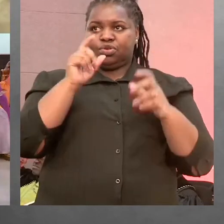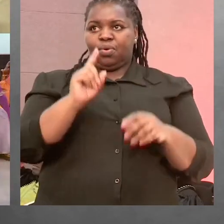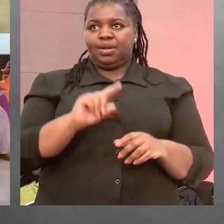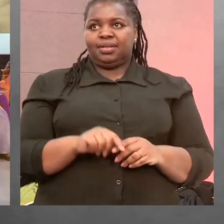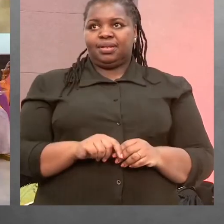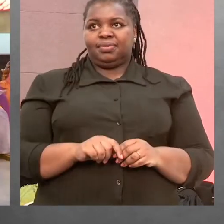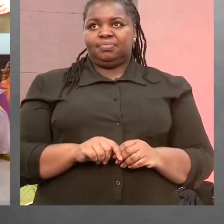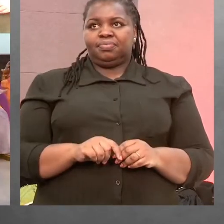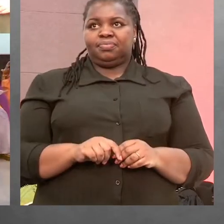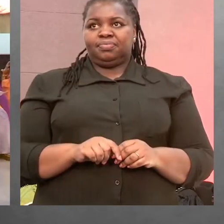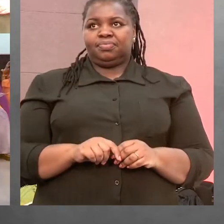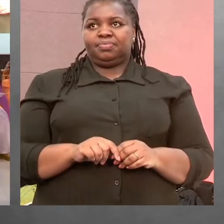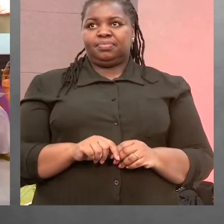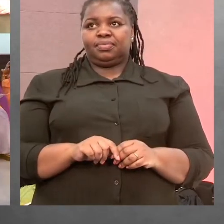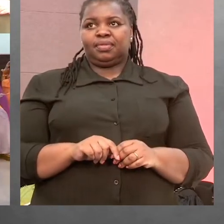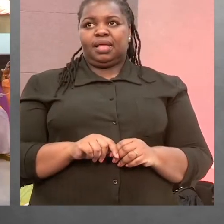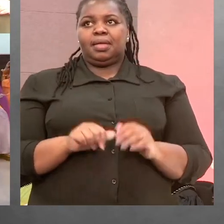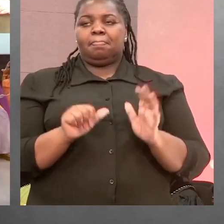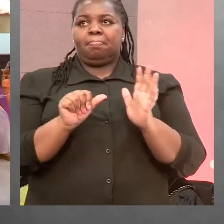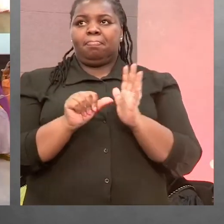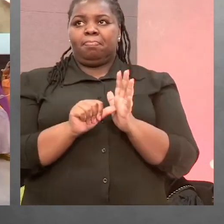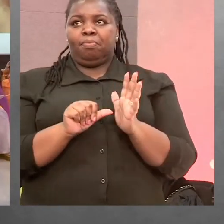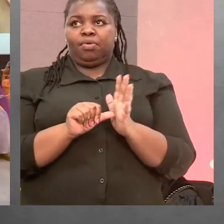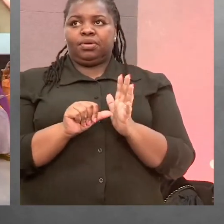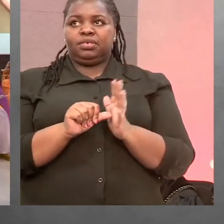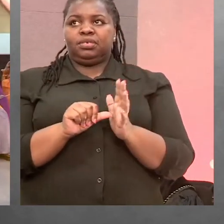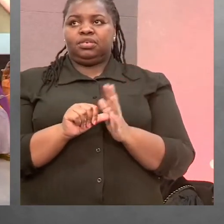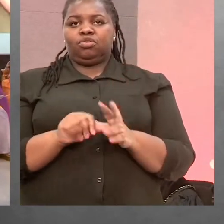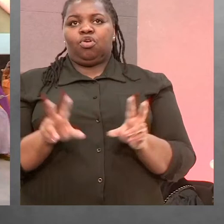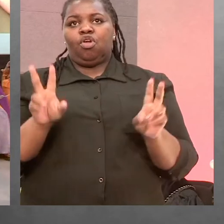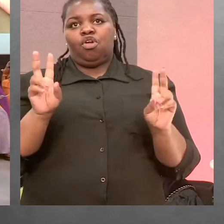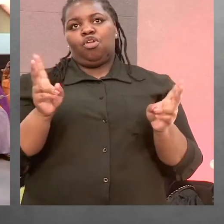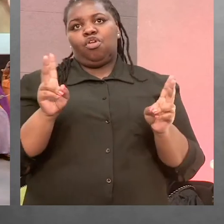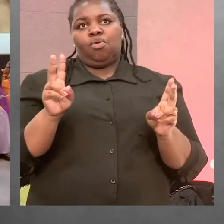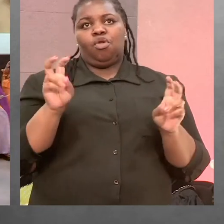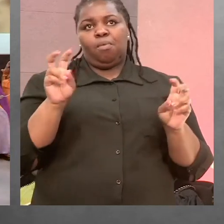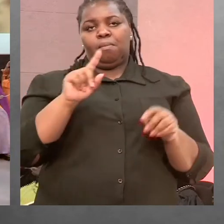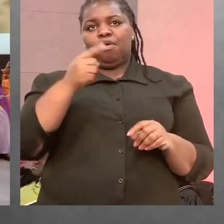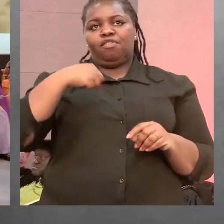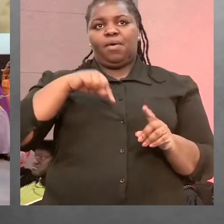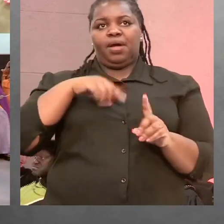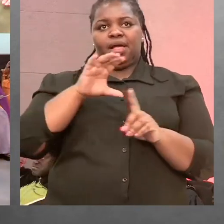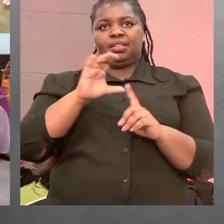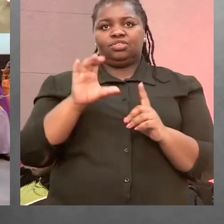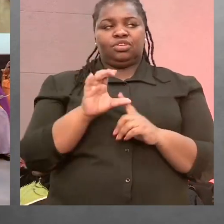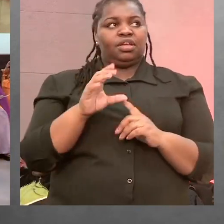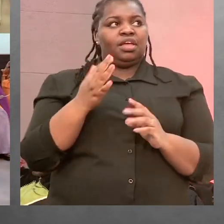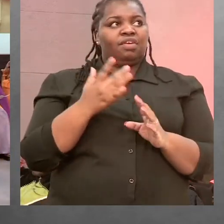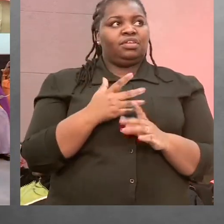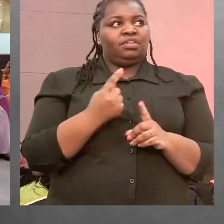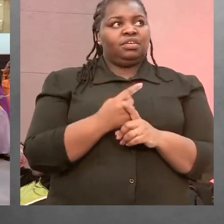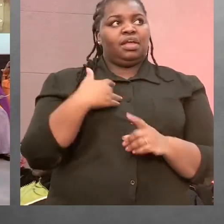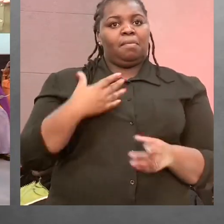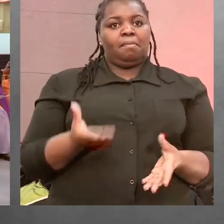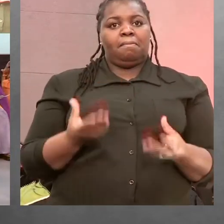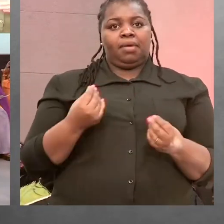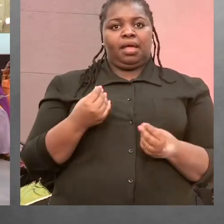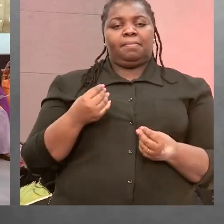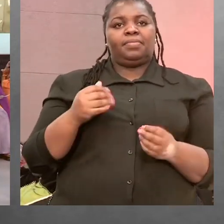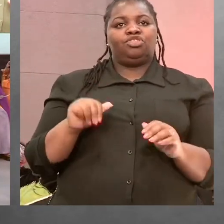a very symbolic and powerful norm of our culture. every time you face a